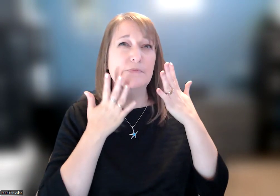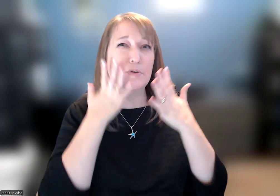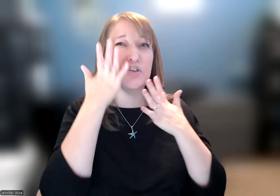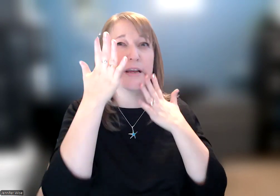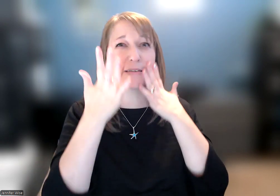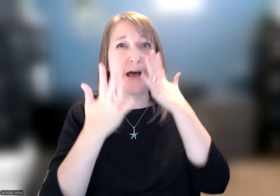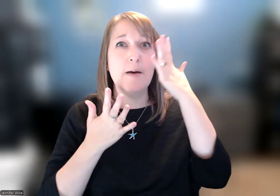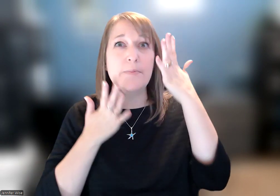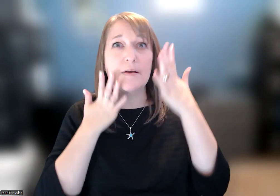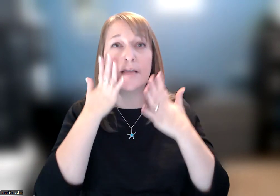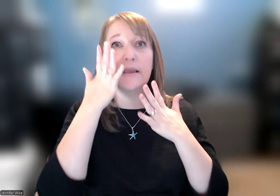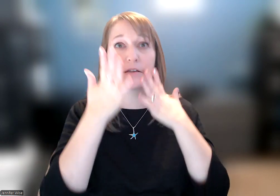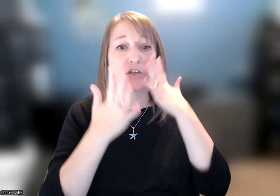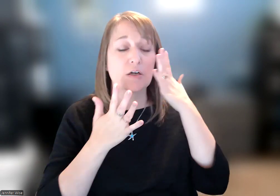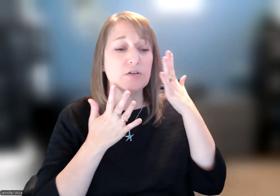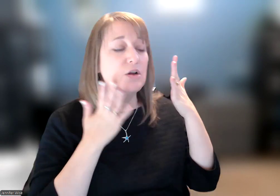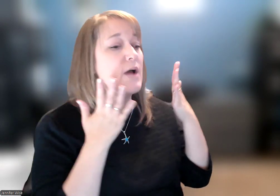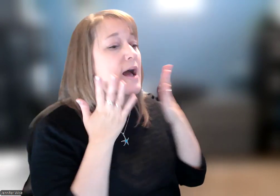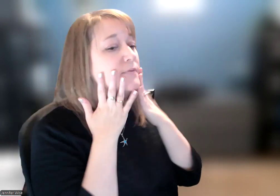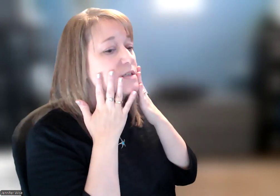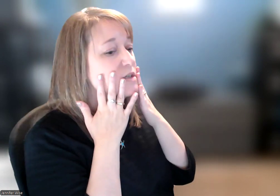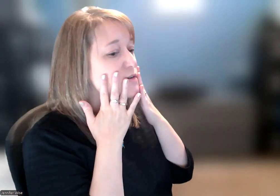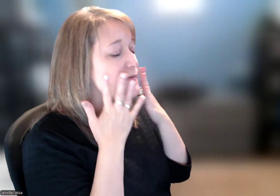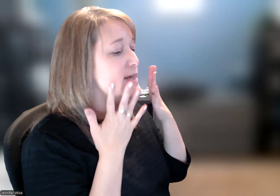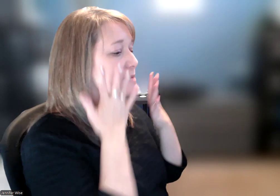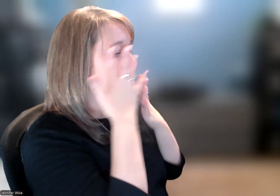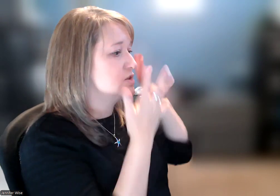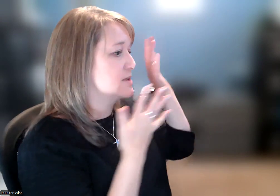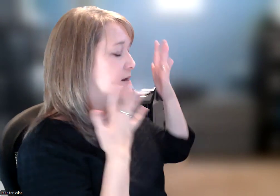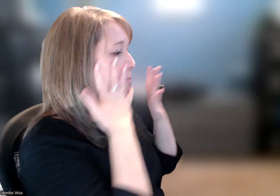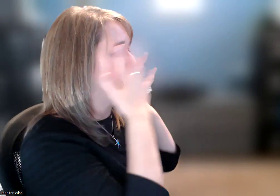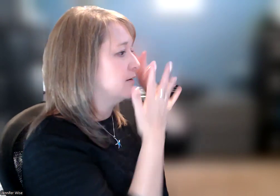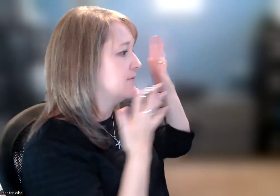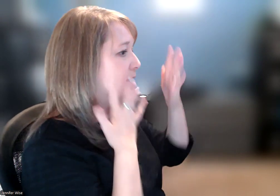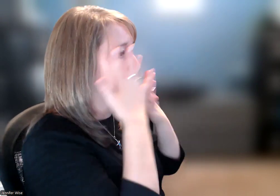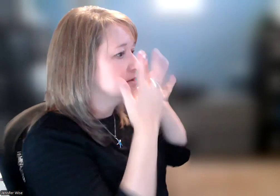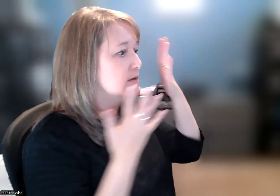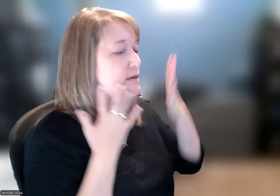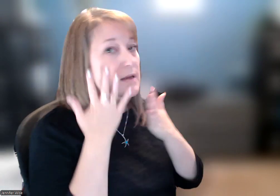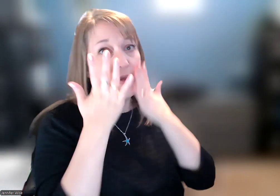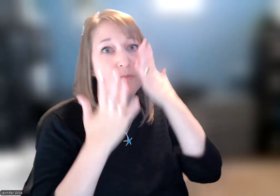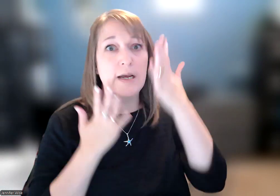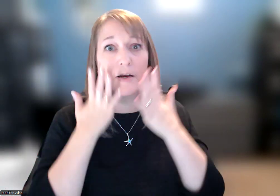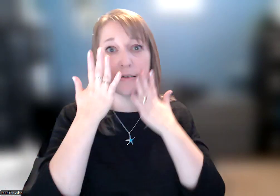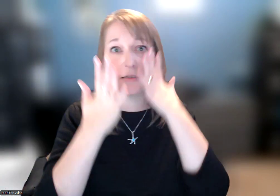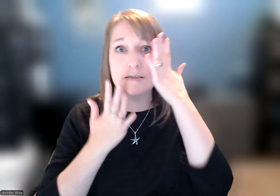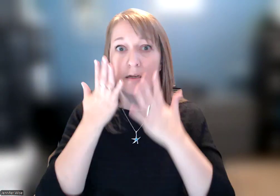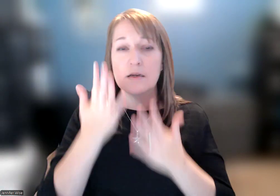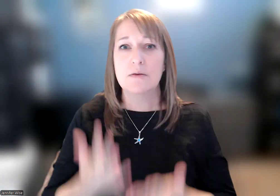push your hands up, taking turns. You don't have to touch your face, it's just kind of by your face. Embarrassed. What